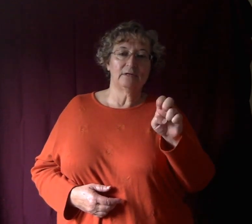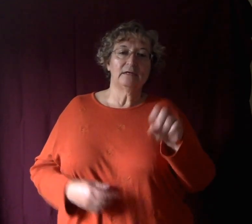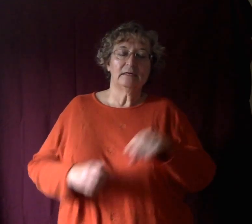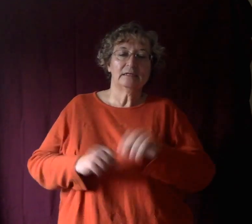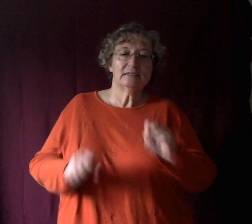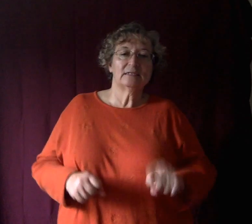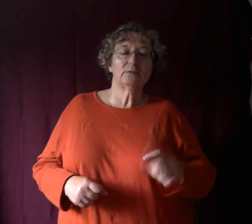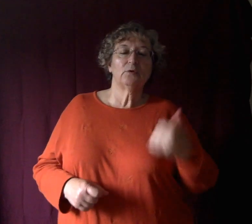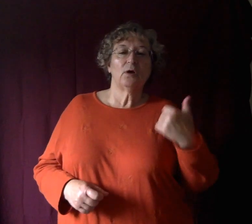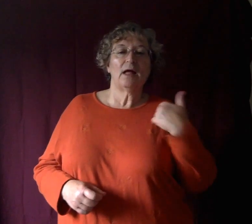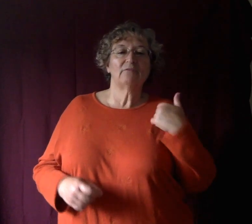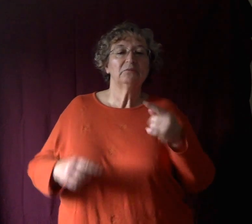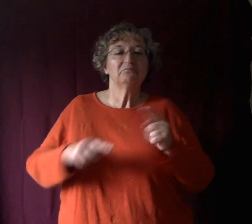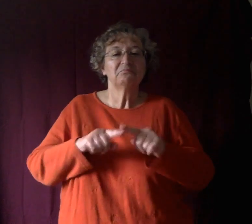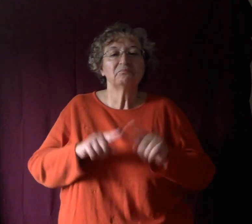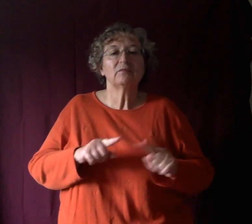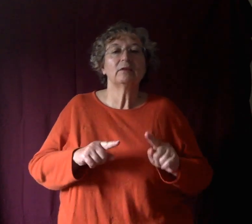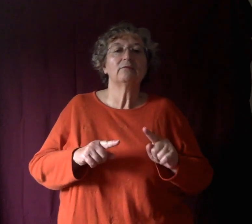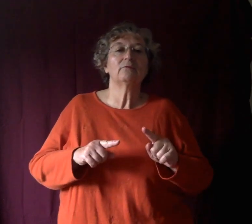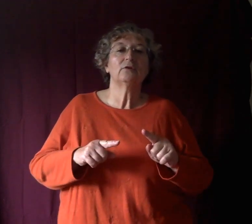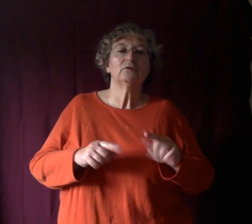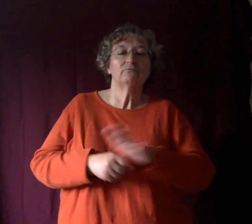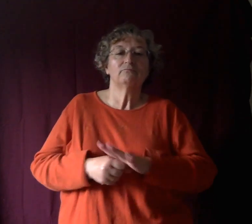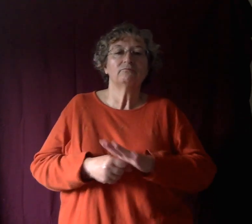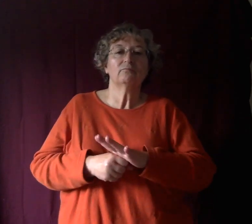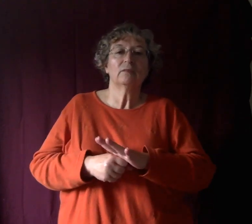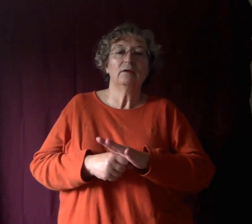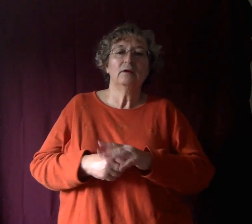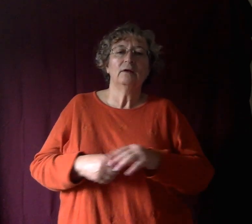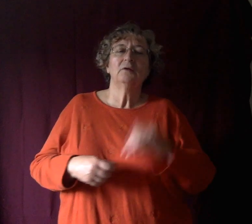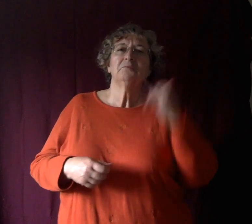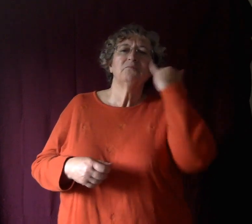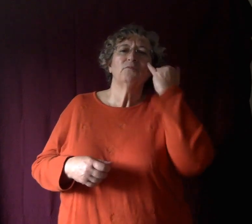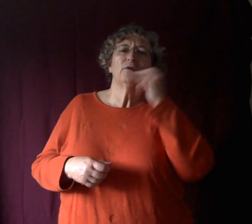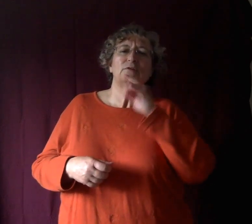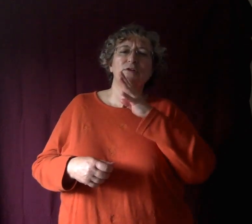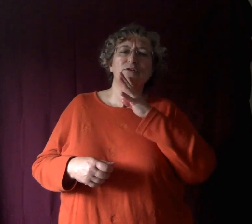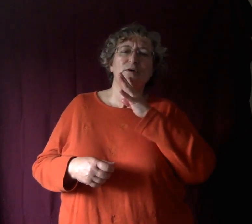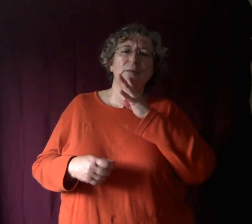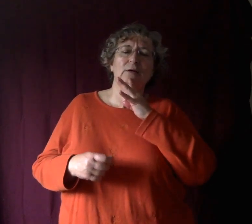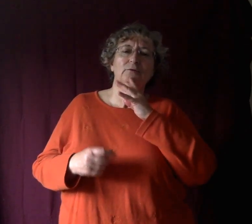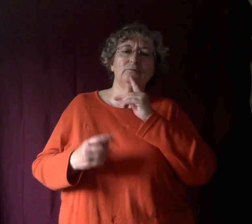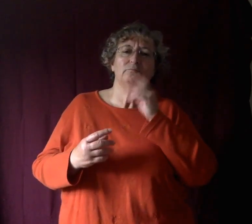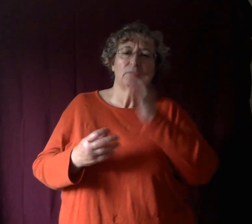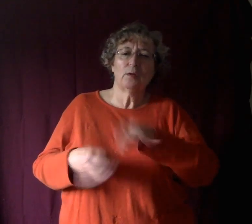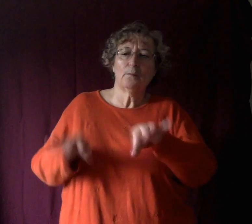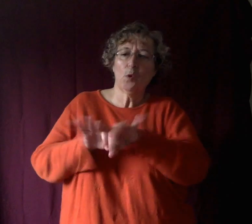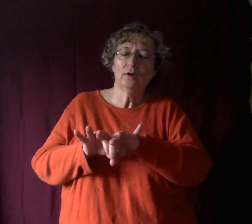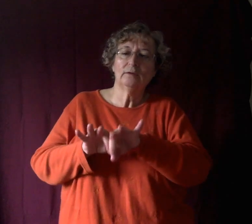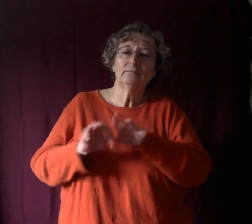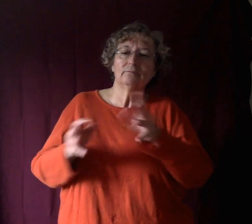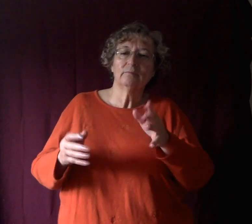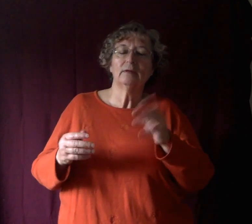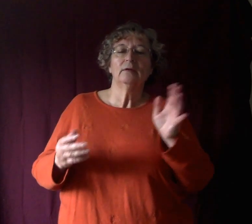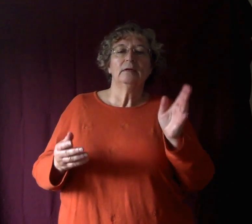key regions, but if we had to talk about a region that was of primary importance, we would have to focus on the small intestine. Anatomically,